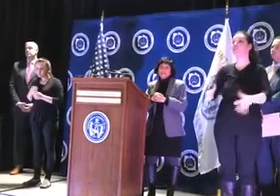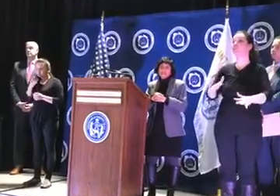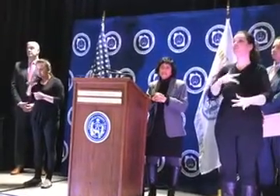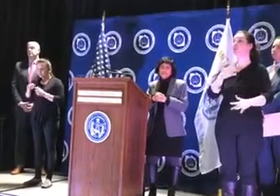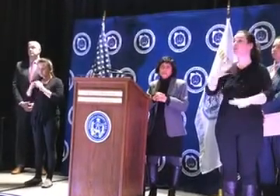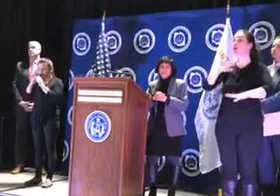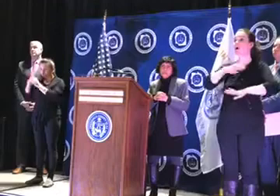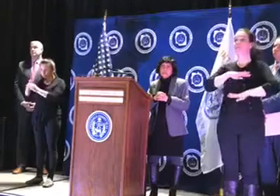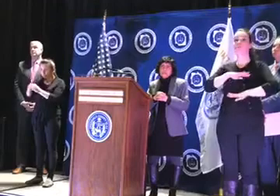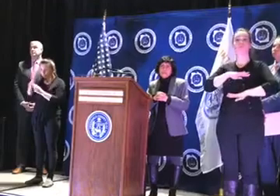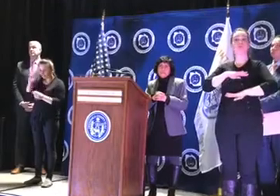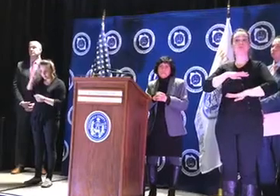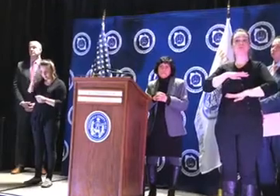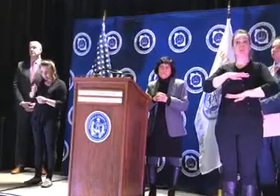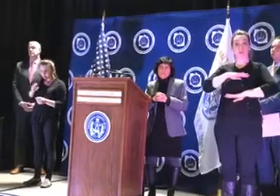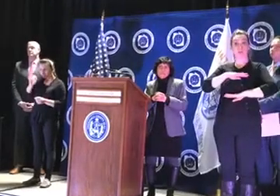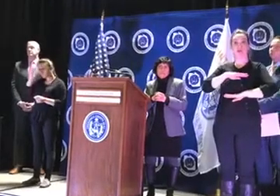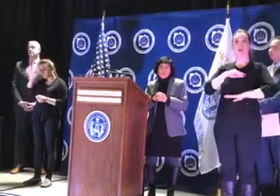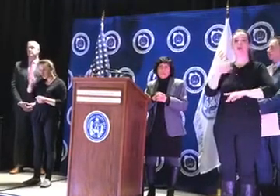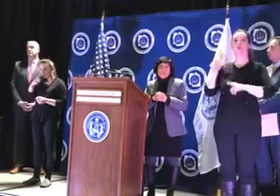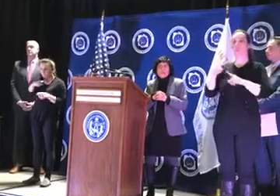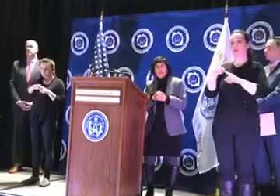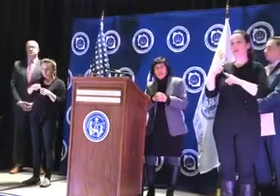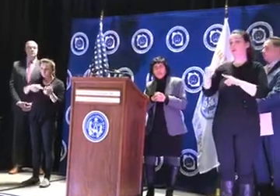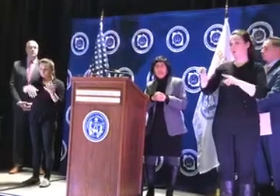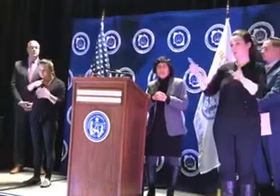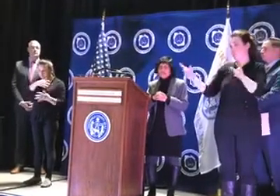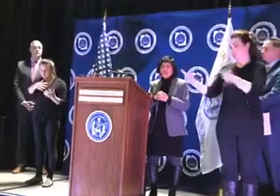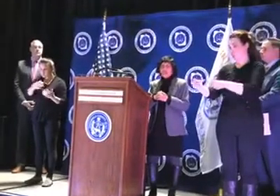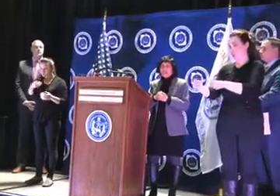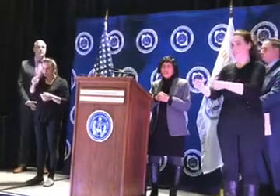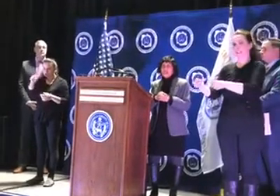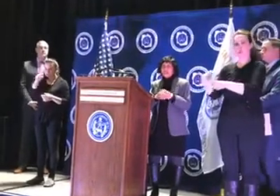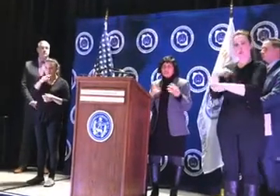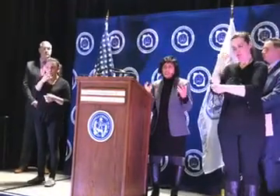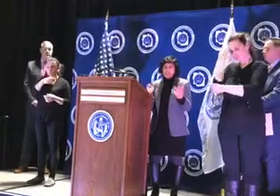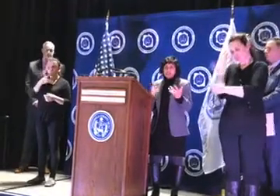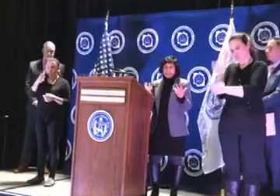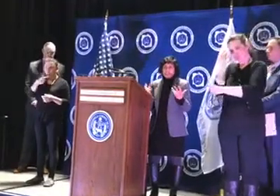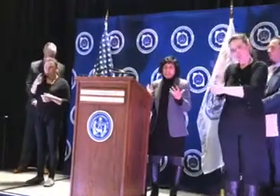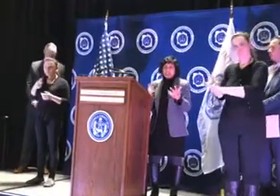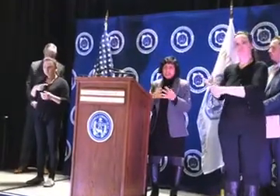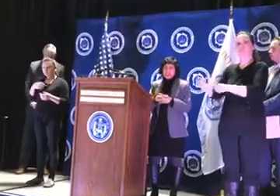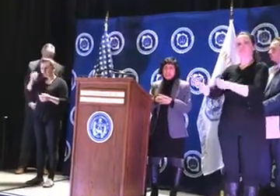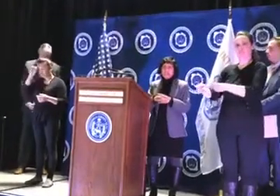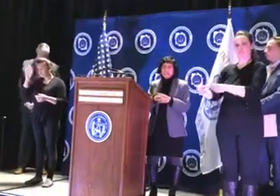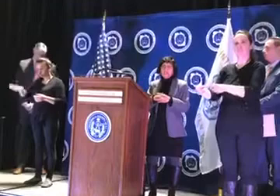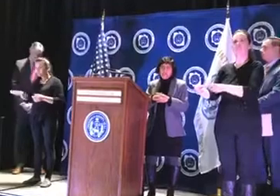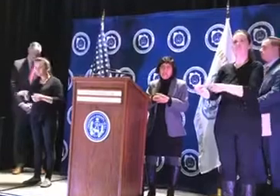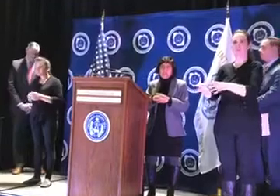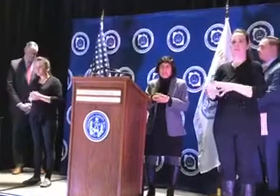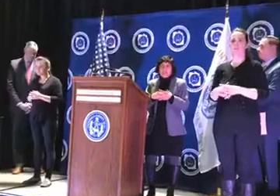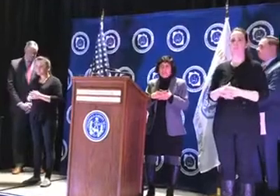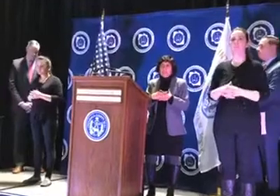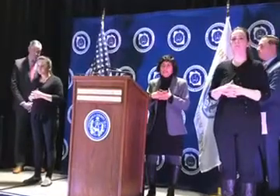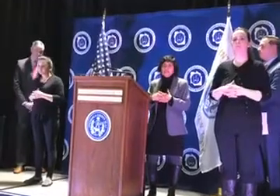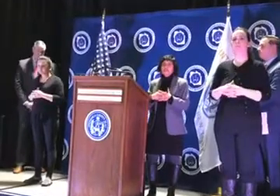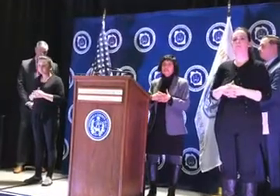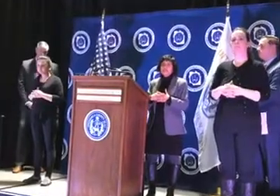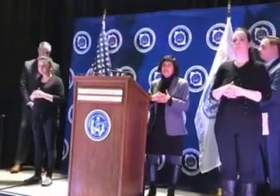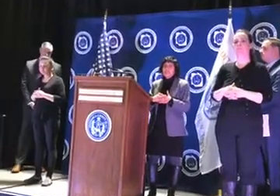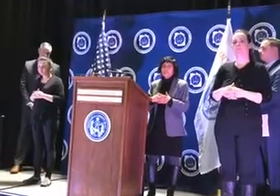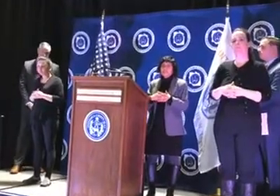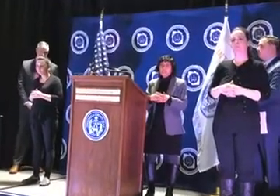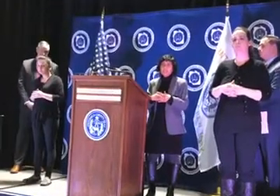quarantine. Do you worry about running out of people to do this? Well, yes and no. I mean, it's a reality. Is that something if we'll have? I believe